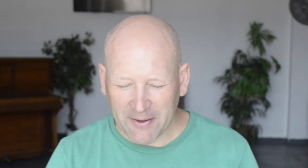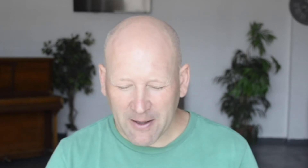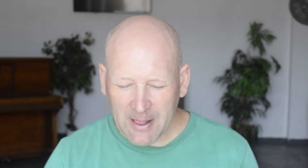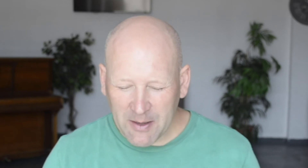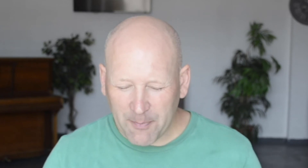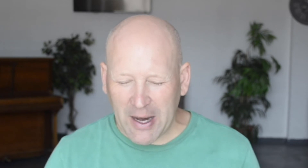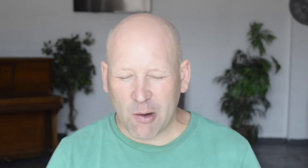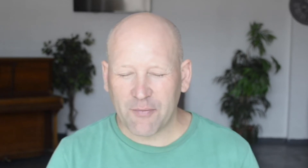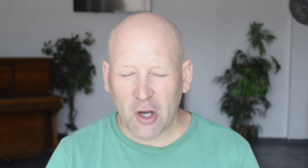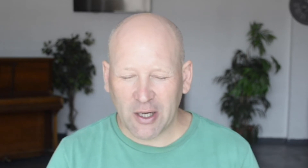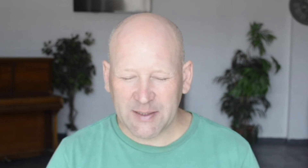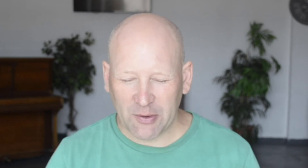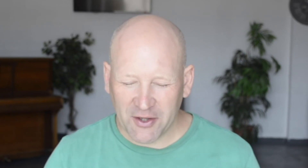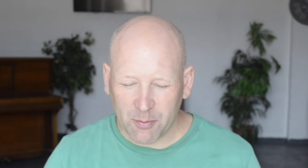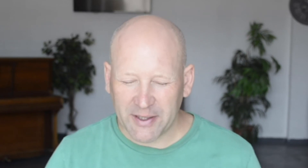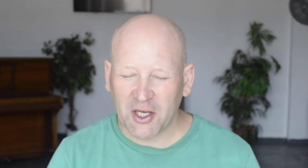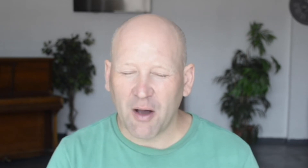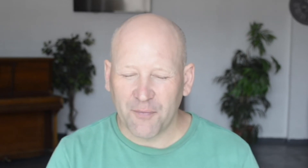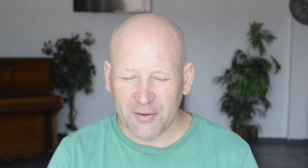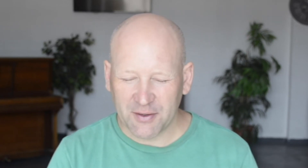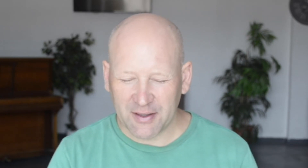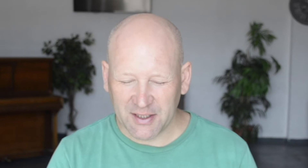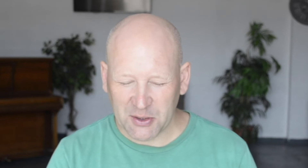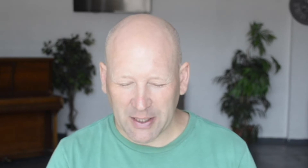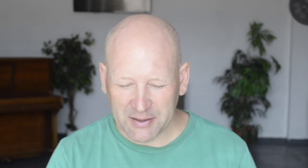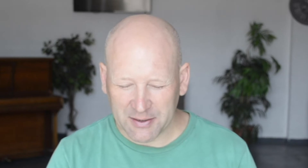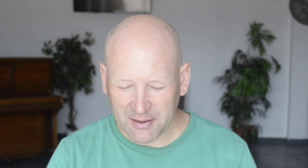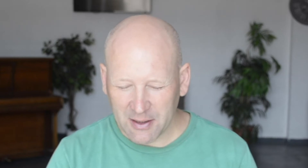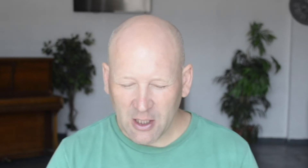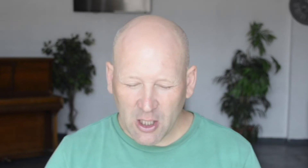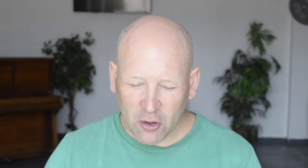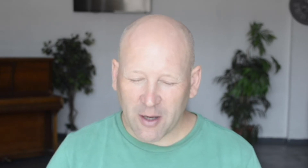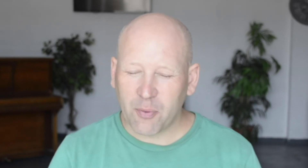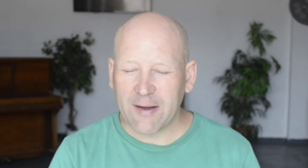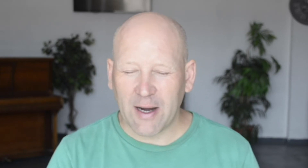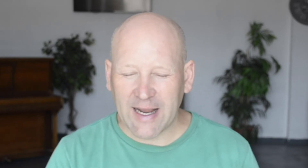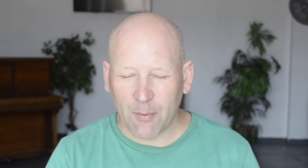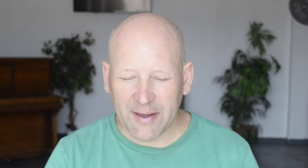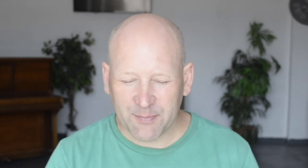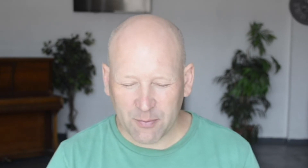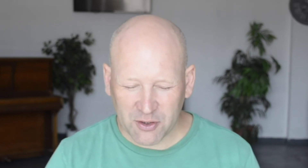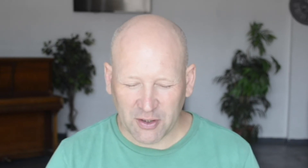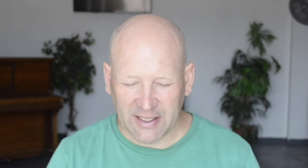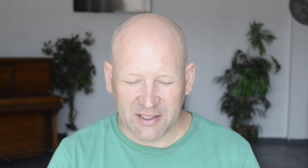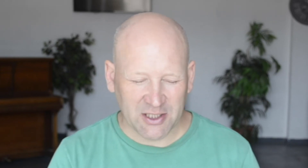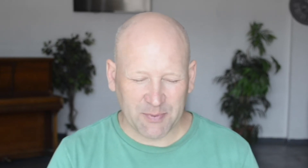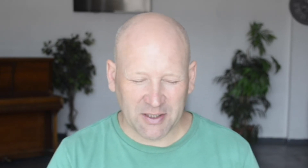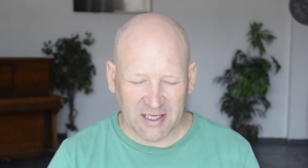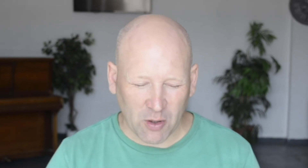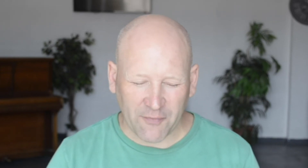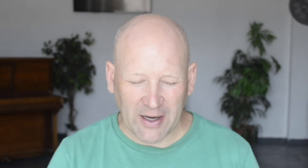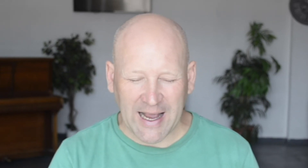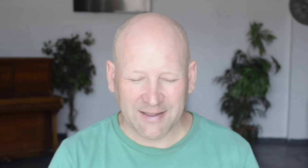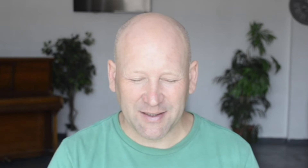now by the power of your Holy Spirit that you bring comfort to those situations. And Lord, I pray right now where there's people tuning in just